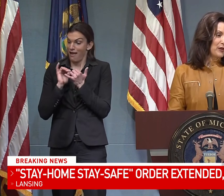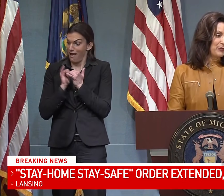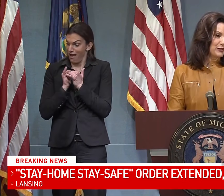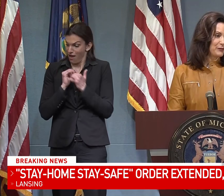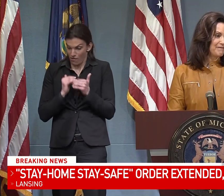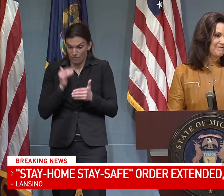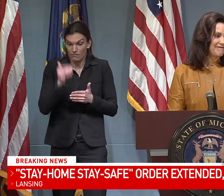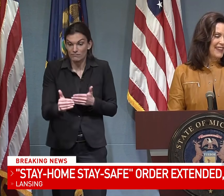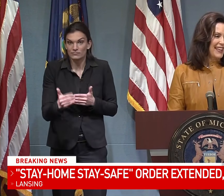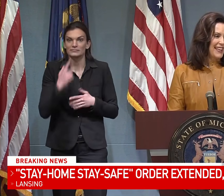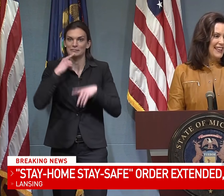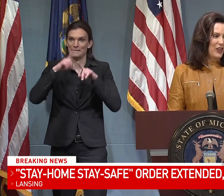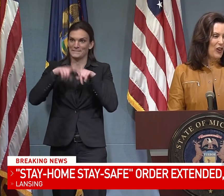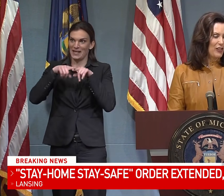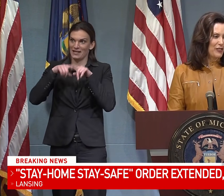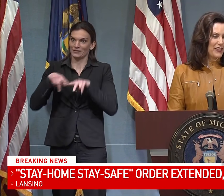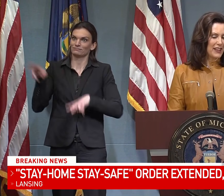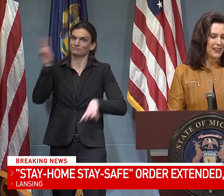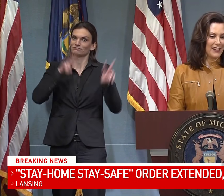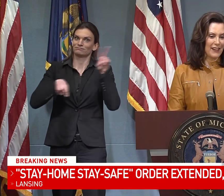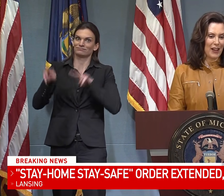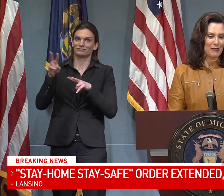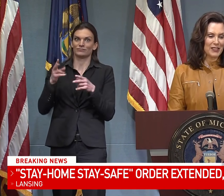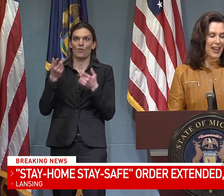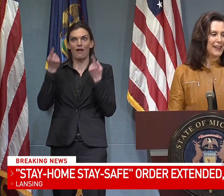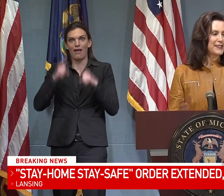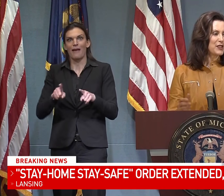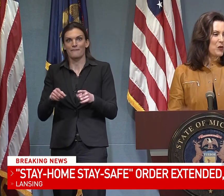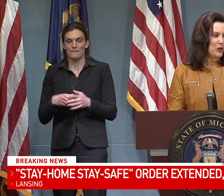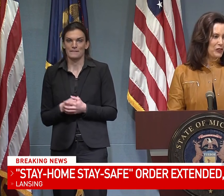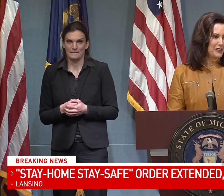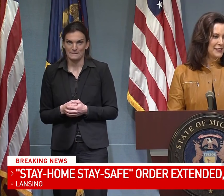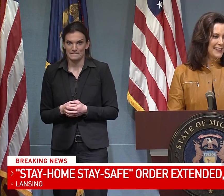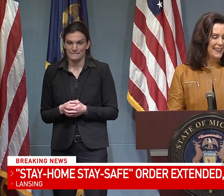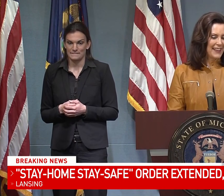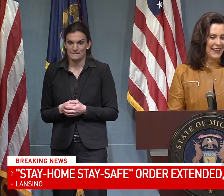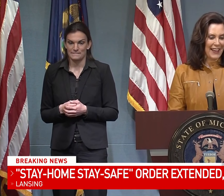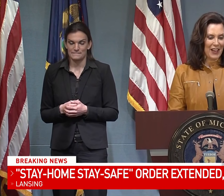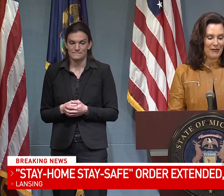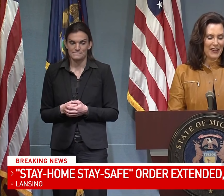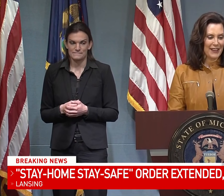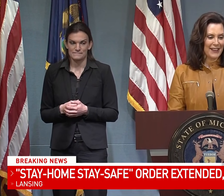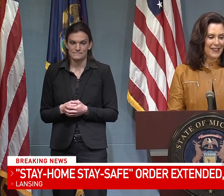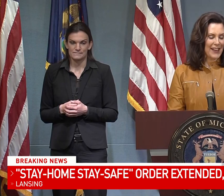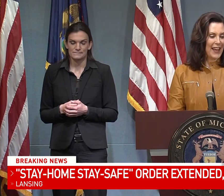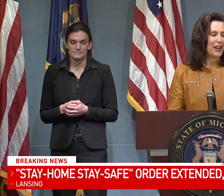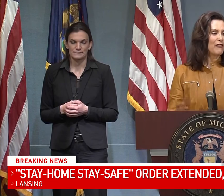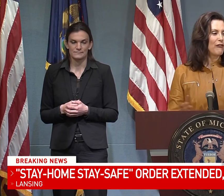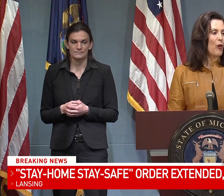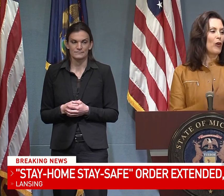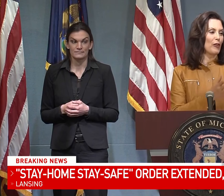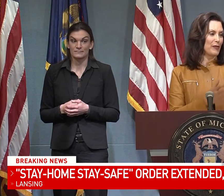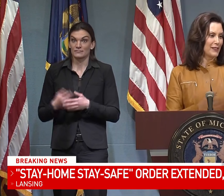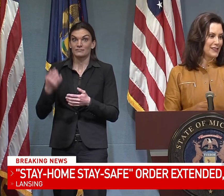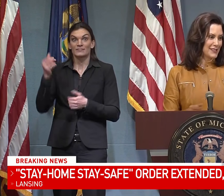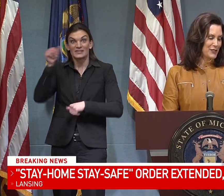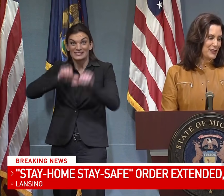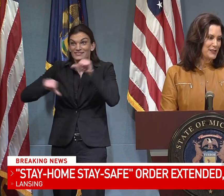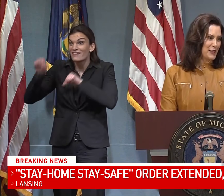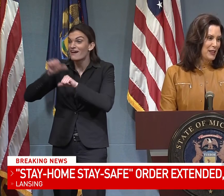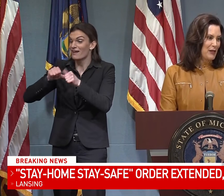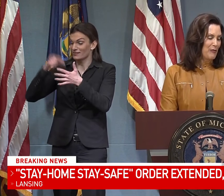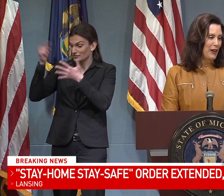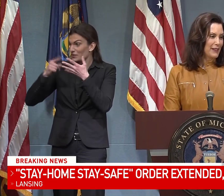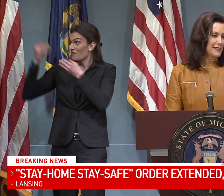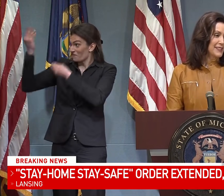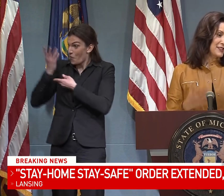on what people do. All of the science in the world can inform